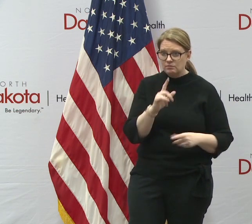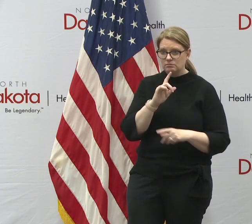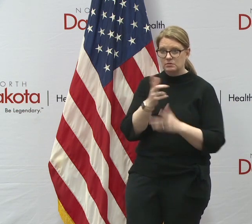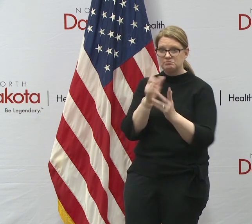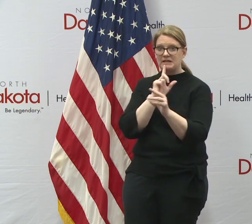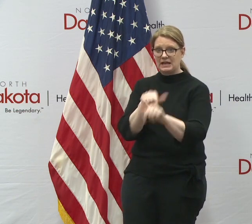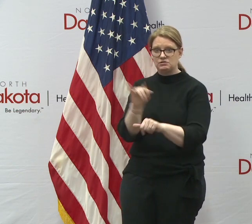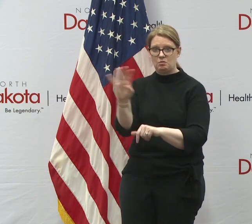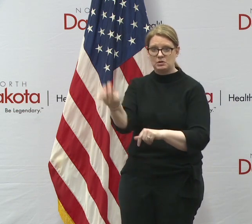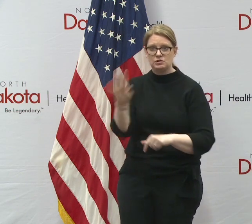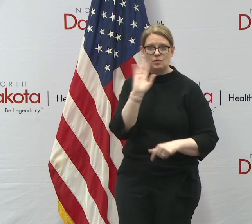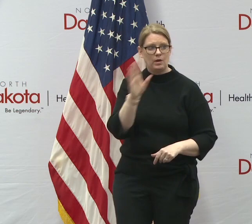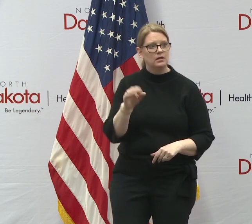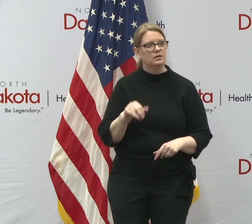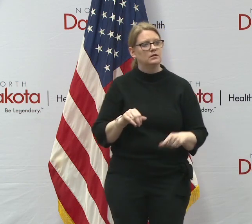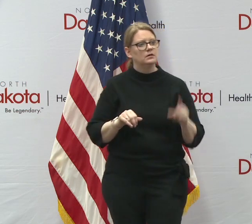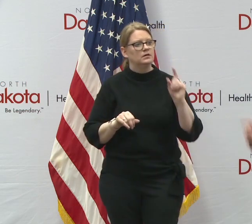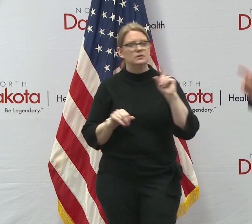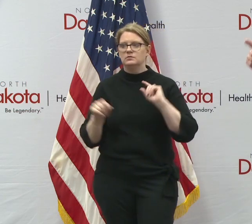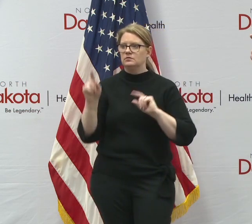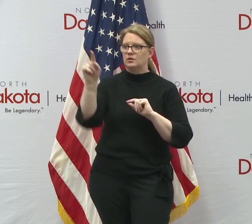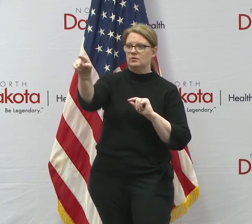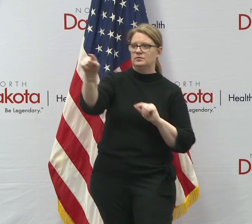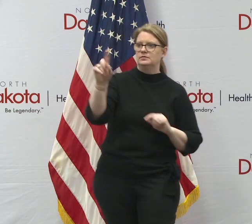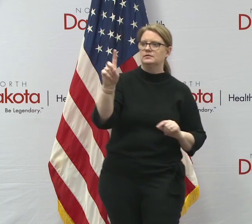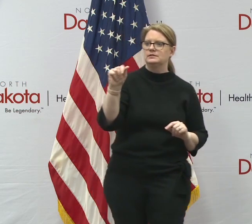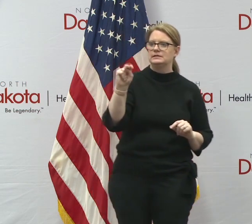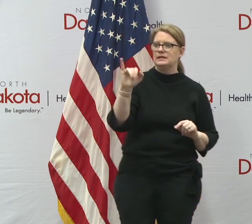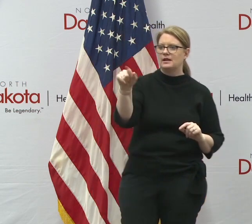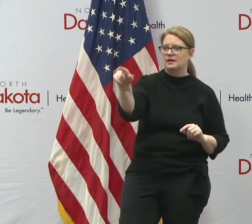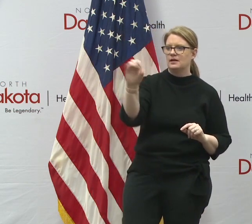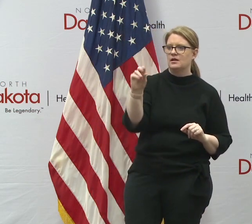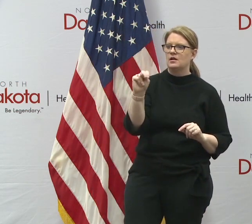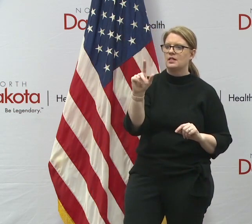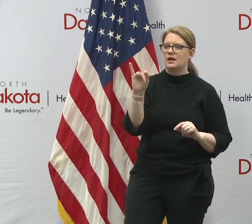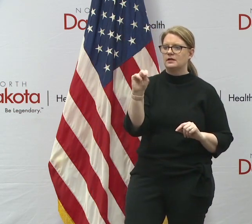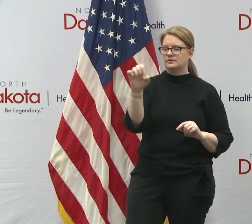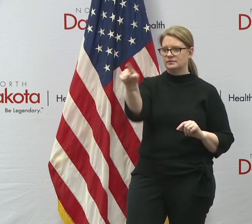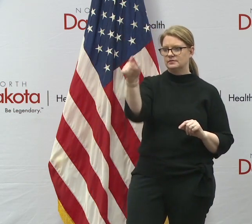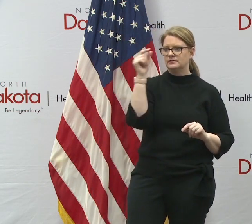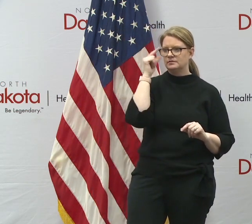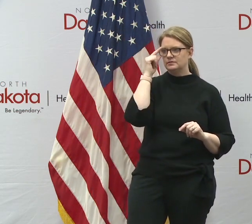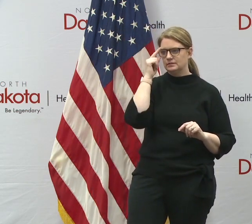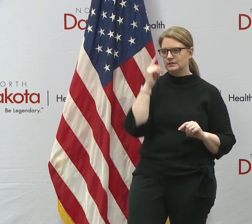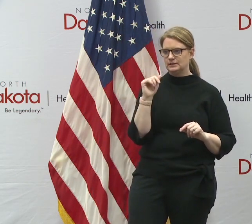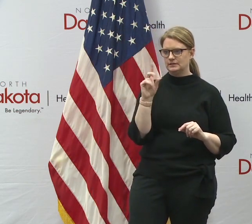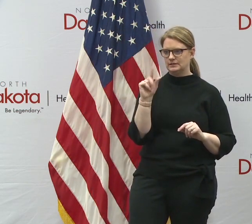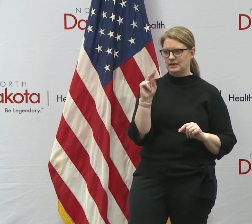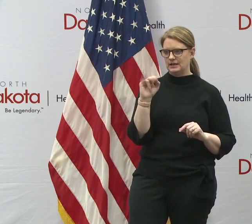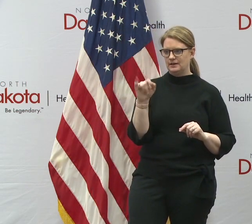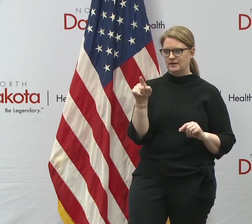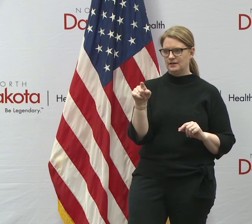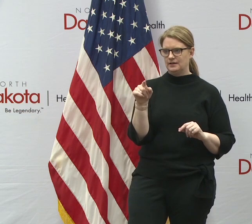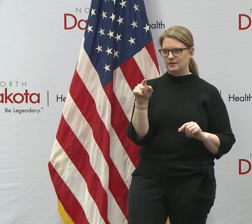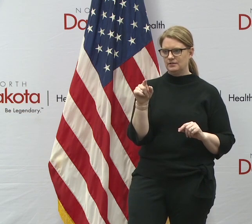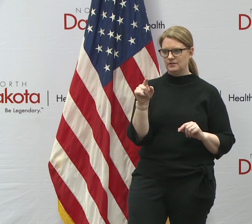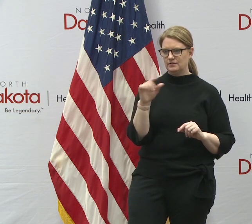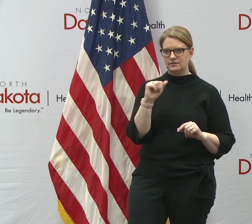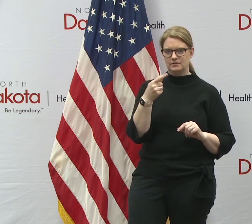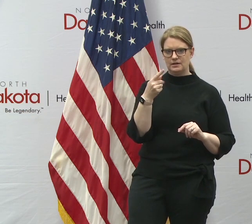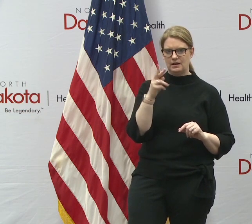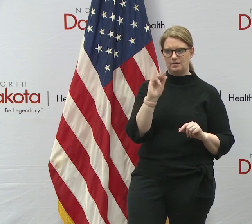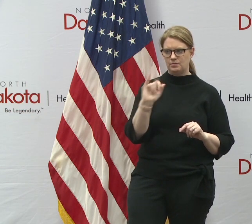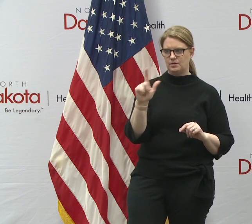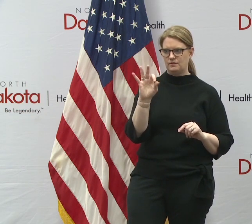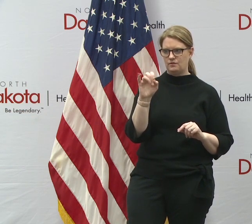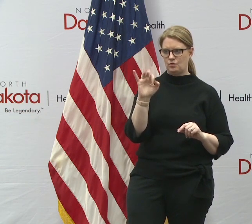answer. I'm going to go over here to an online question next, if I can. Jeremy, Danny. April Baumgarten